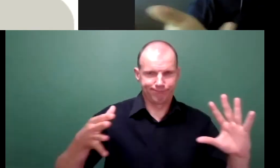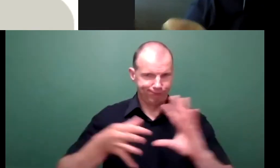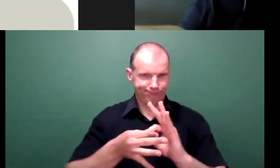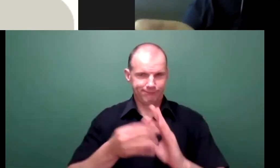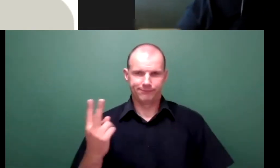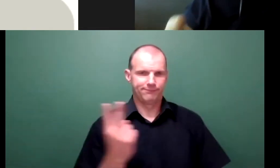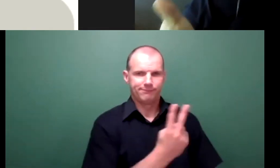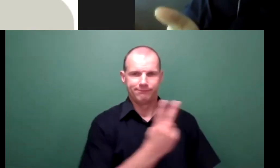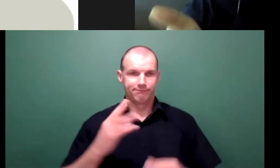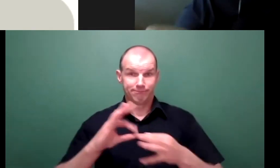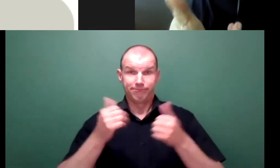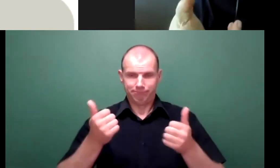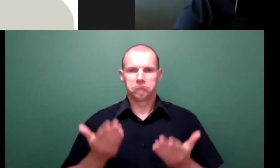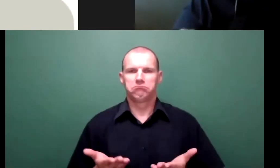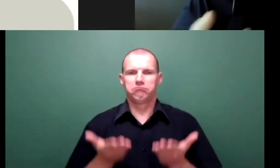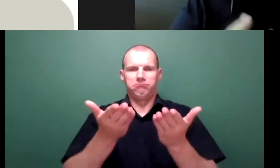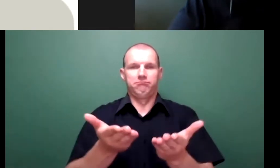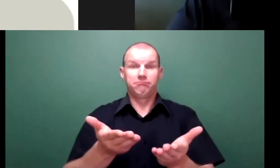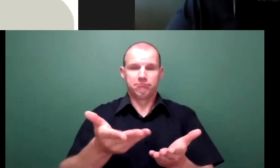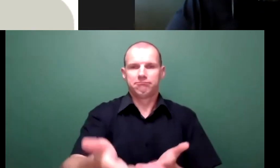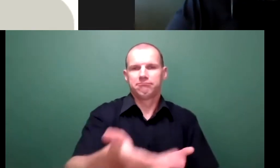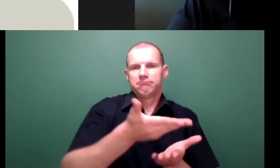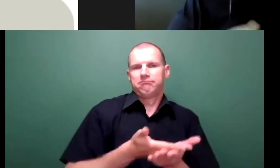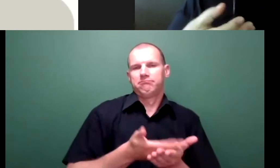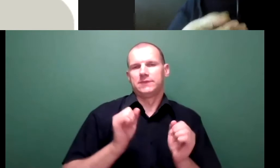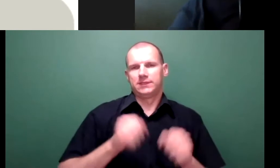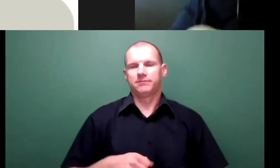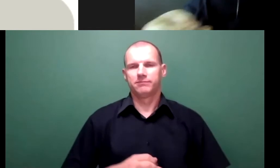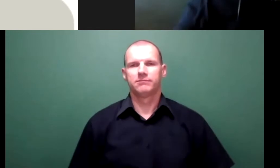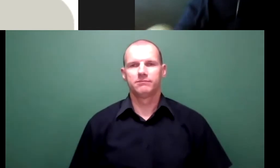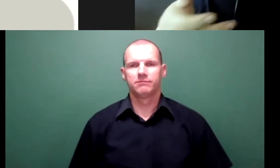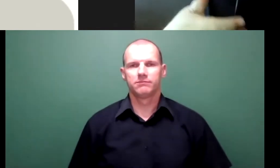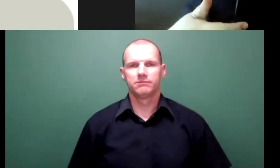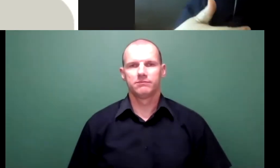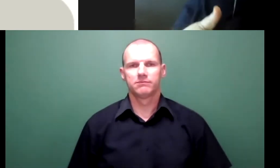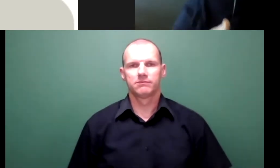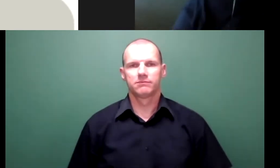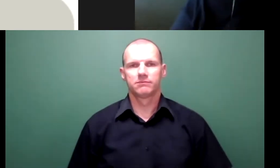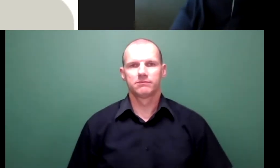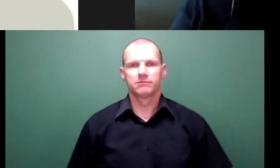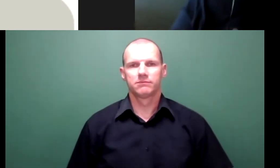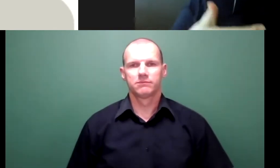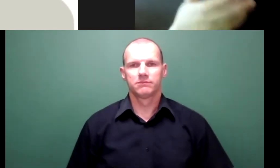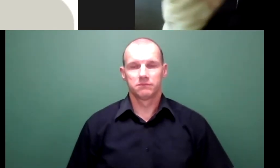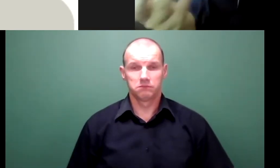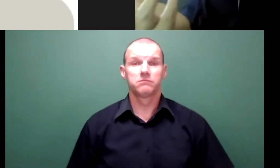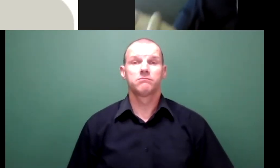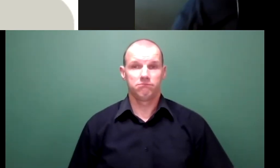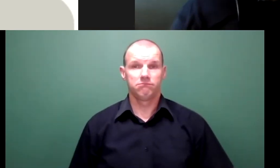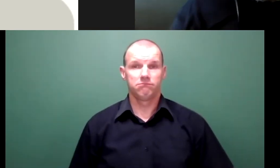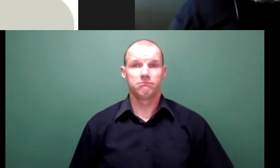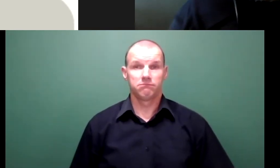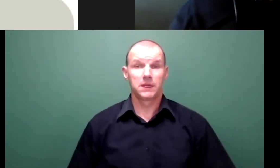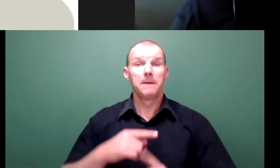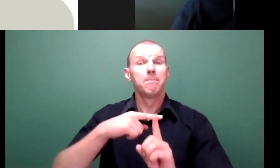Association, their evaluation of this interpreter, and do they work with the Interpreter Association,